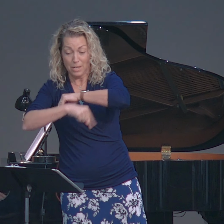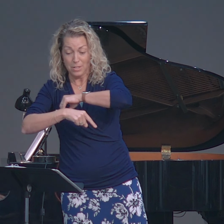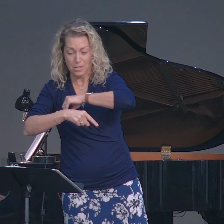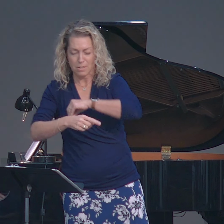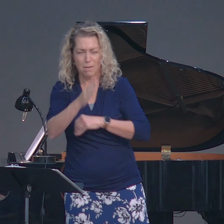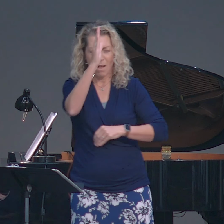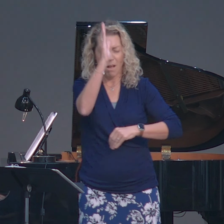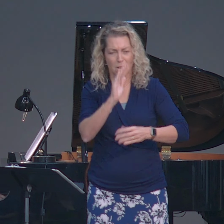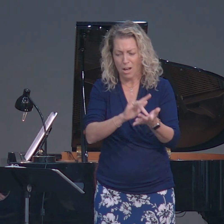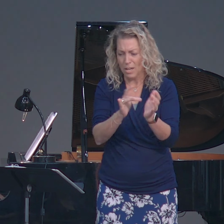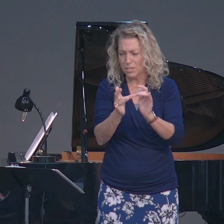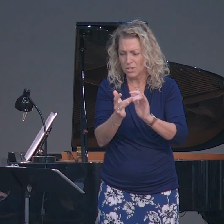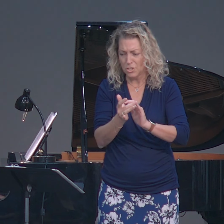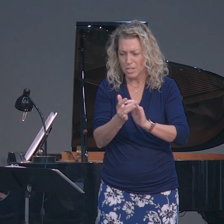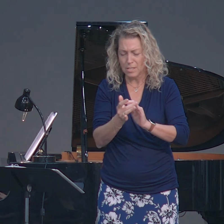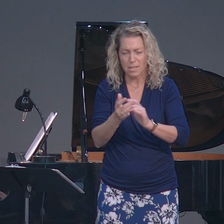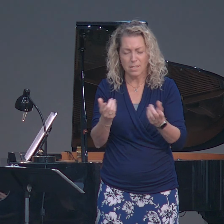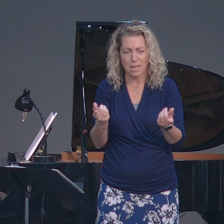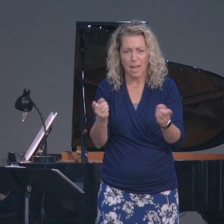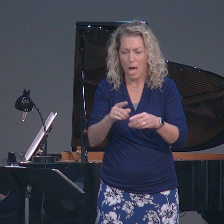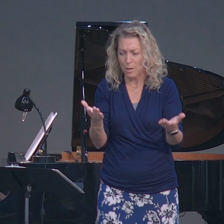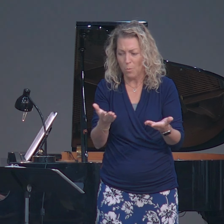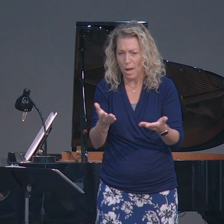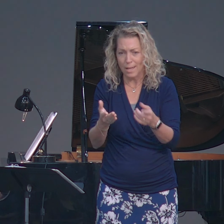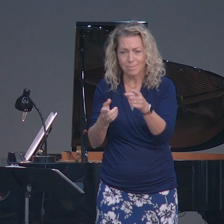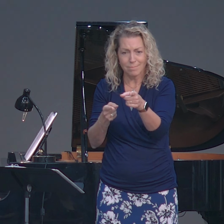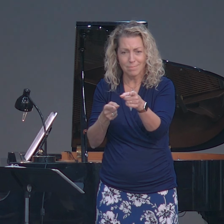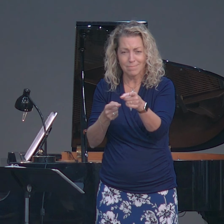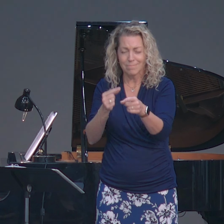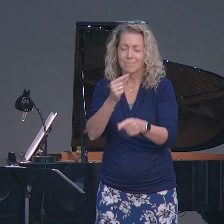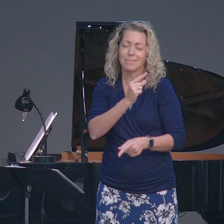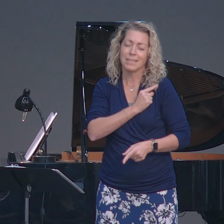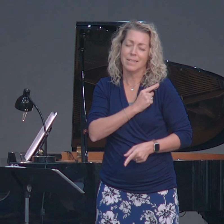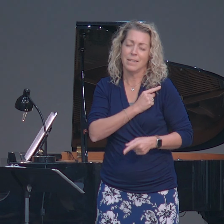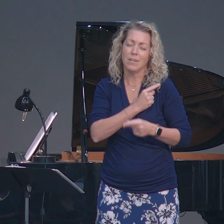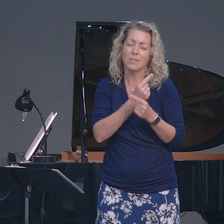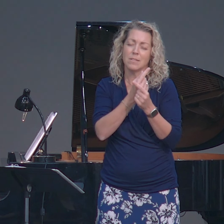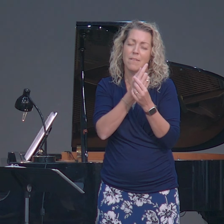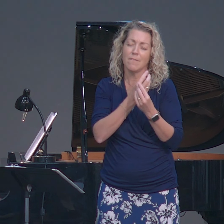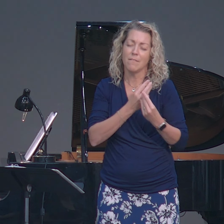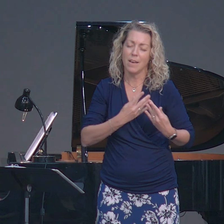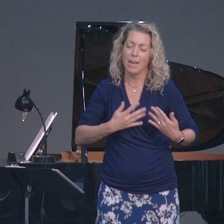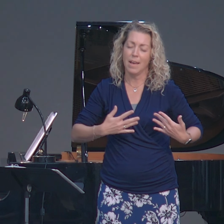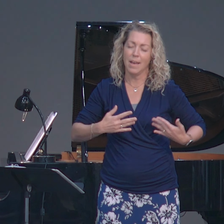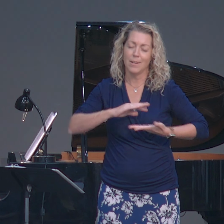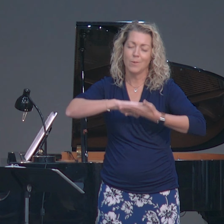God on God has brought me peace. What